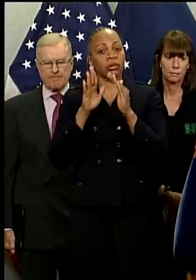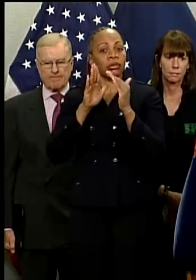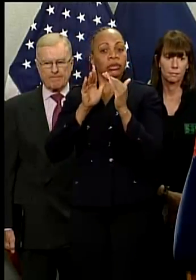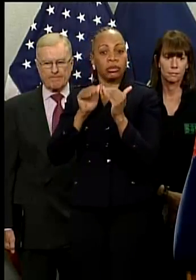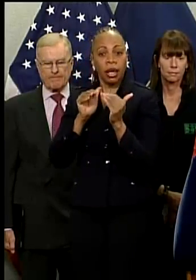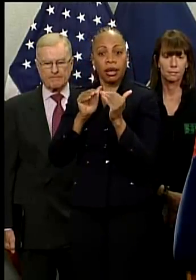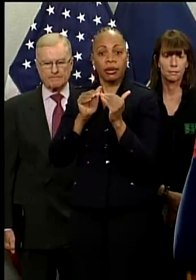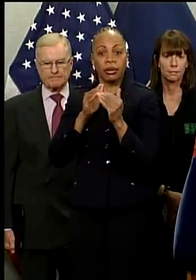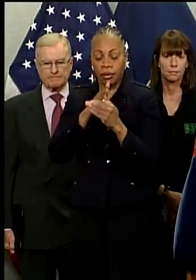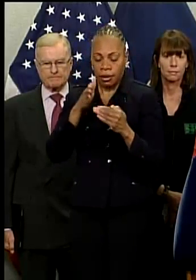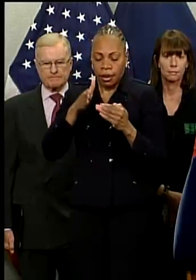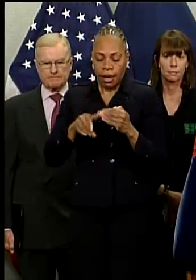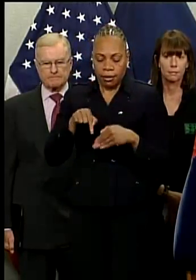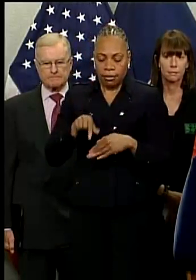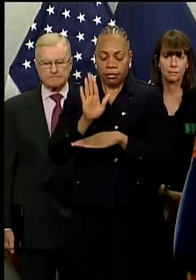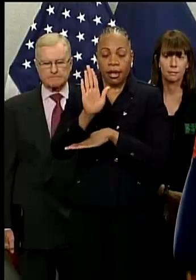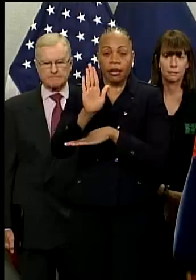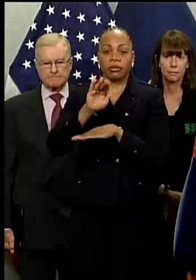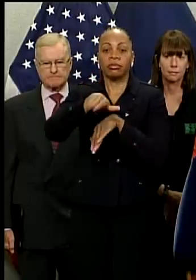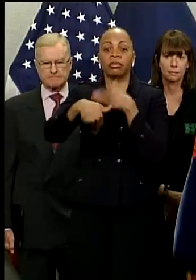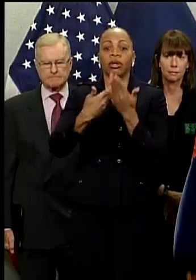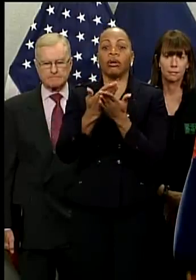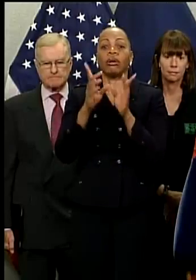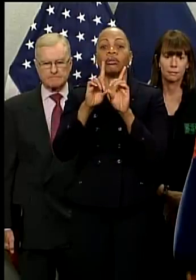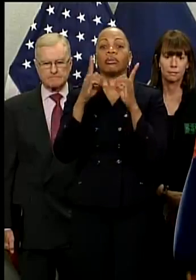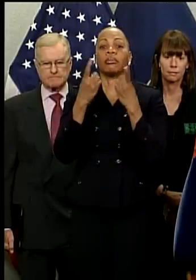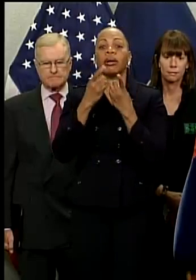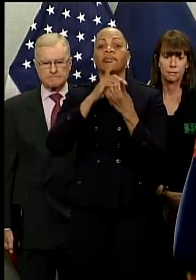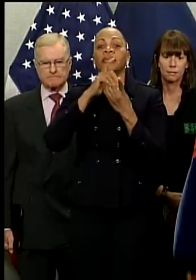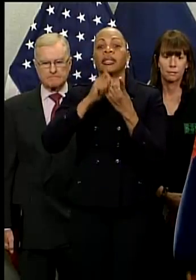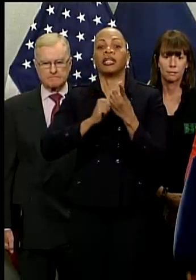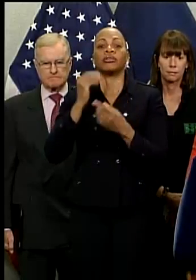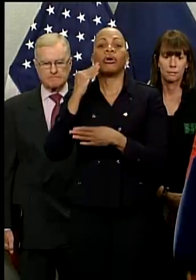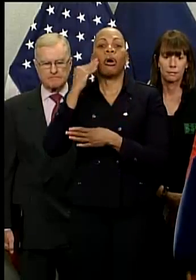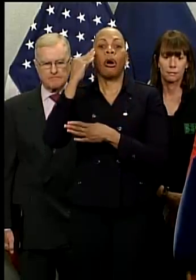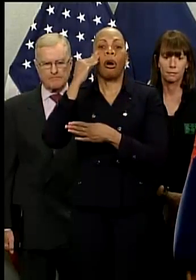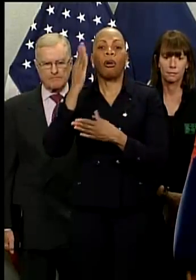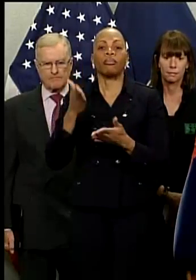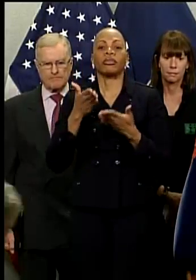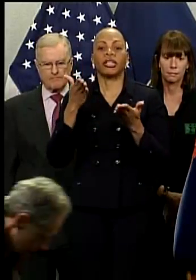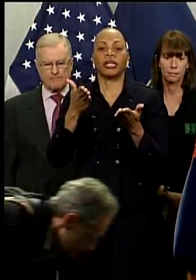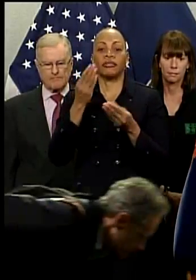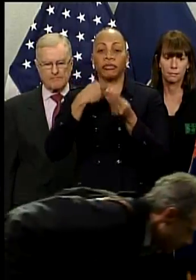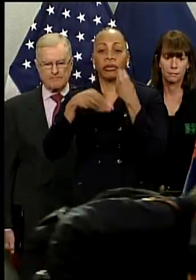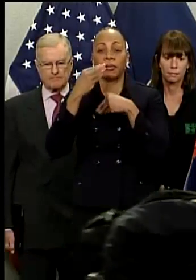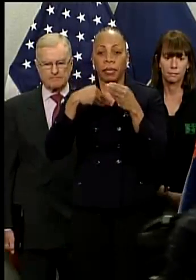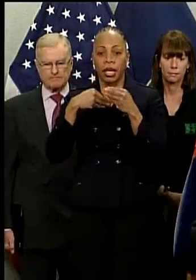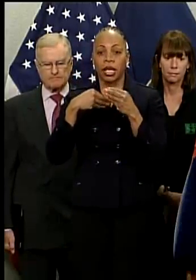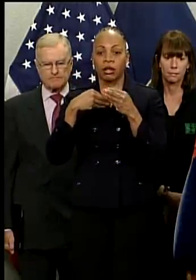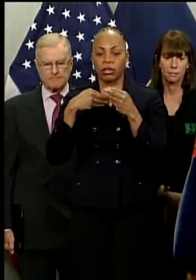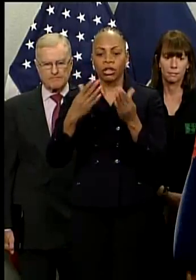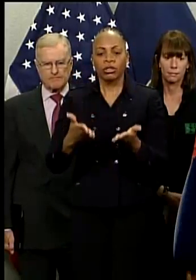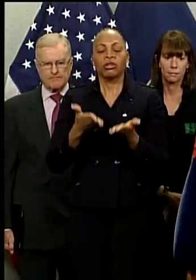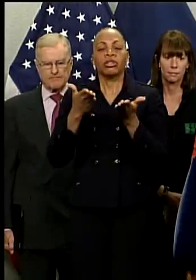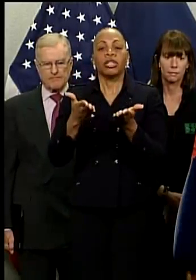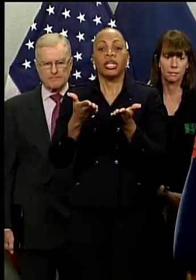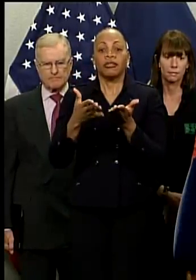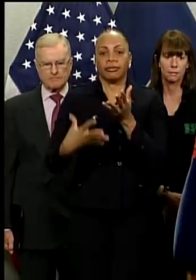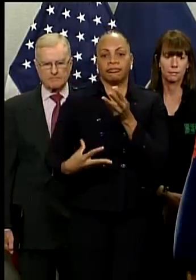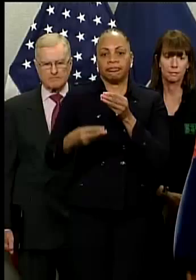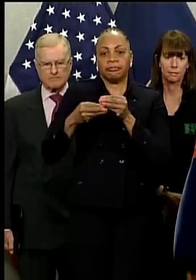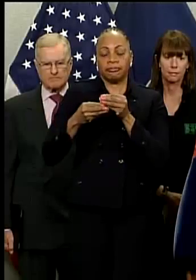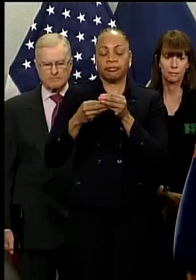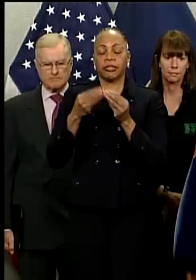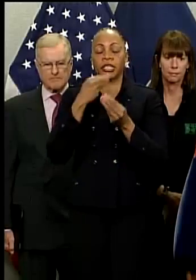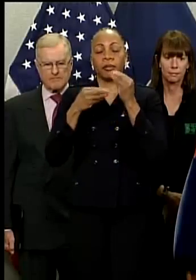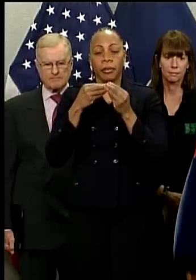the end of this afternoon, all Department for the Aging home-delivered meal programs will have delivered extra meals to last through the weekend in